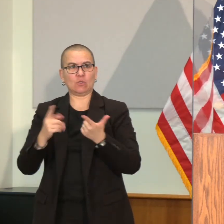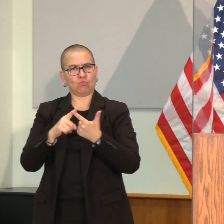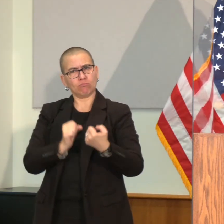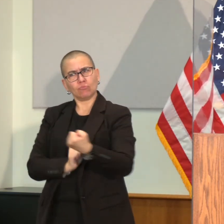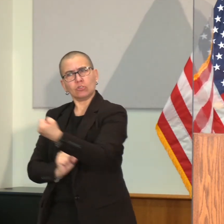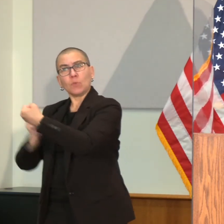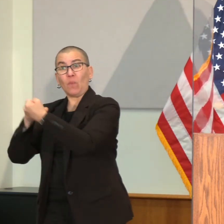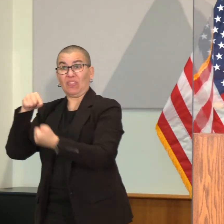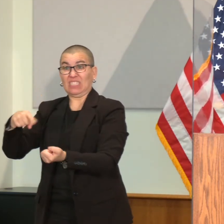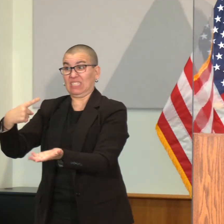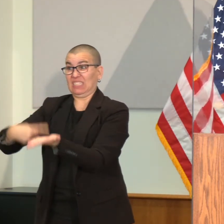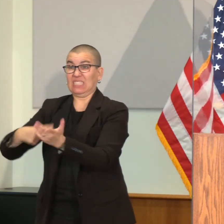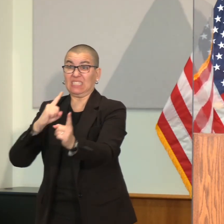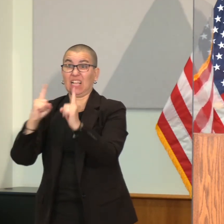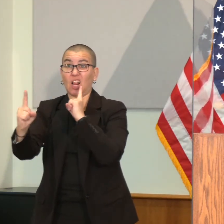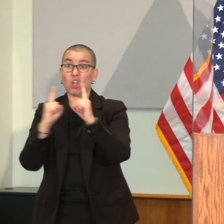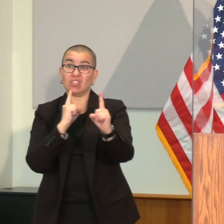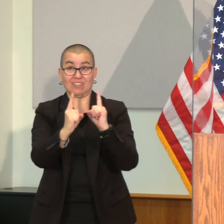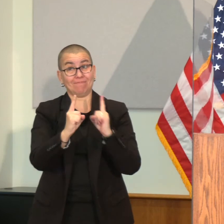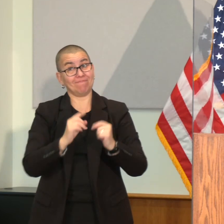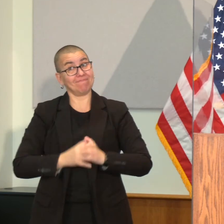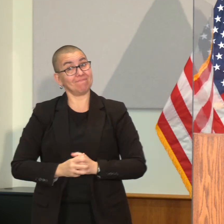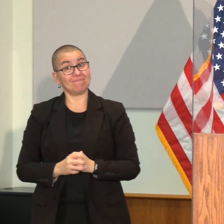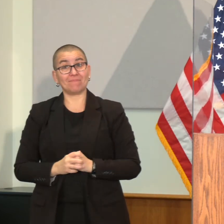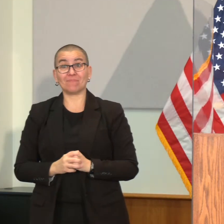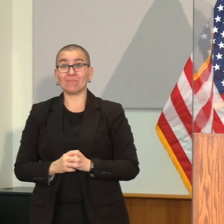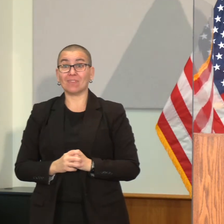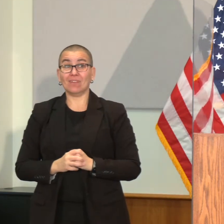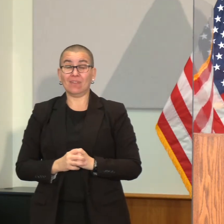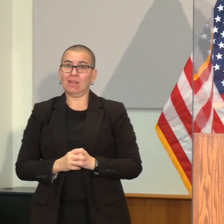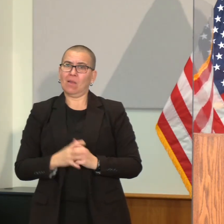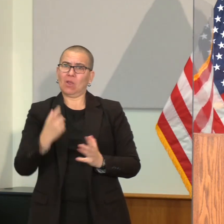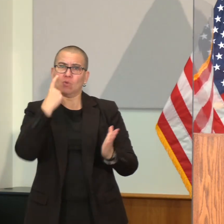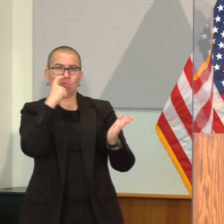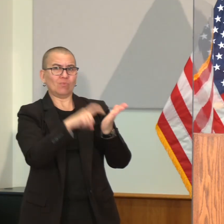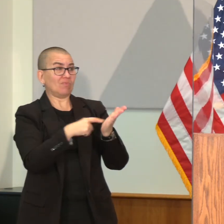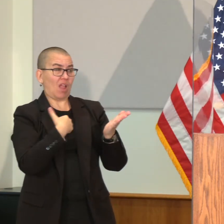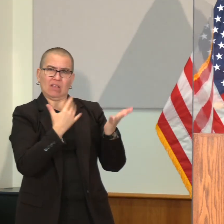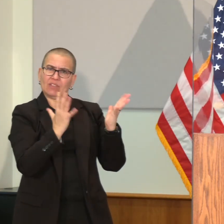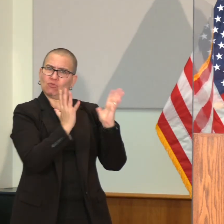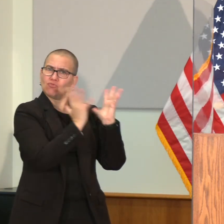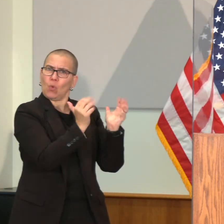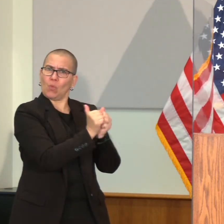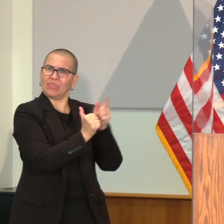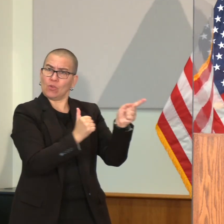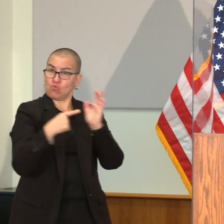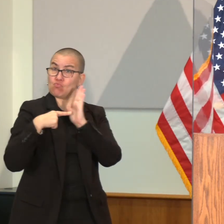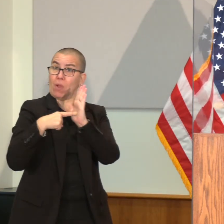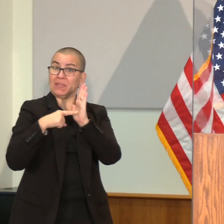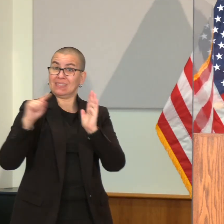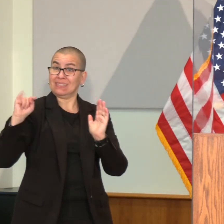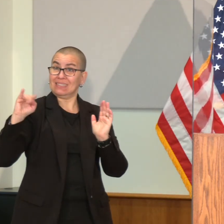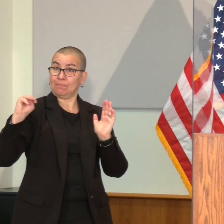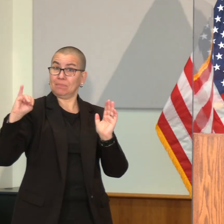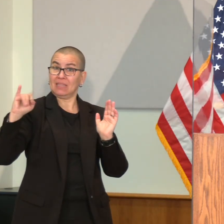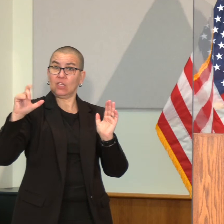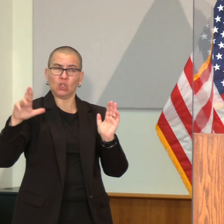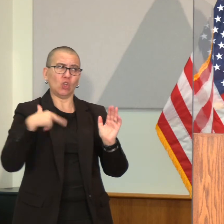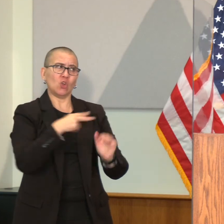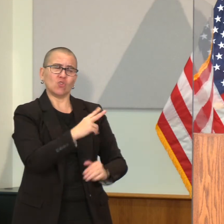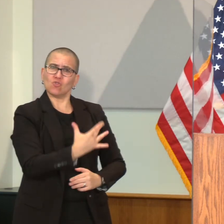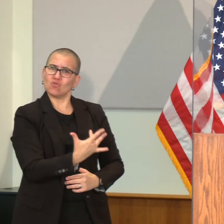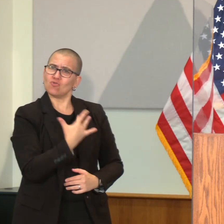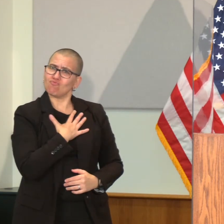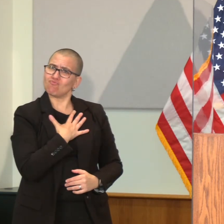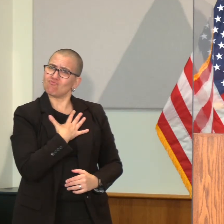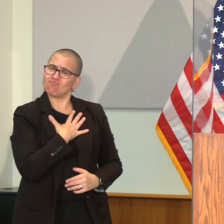that the representative, I had a conversation the other day that lifted my spirits, lifted about what the potential would